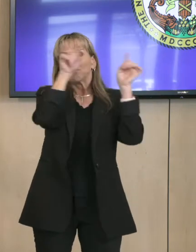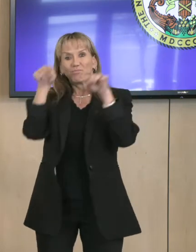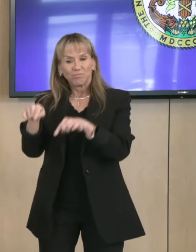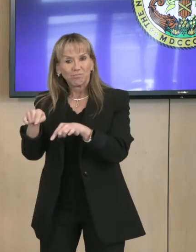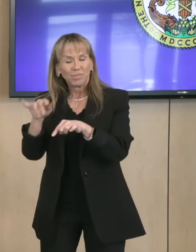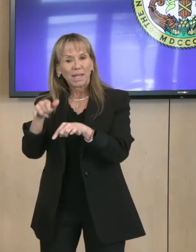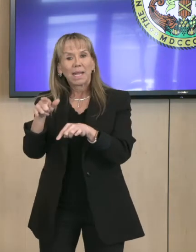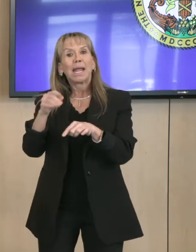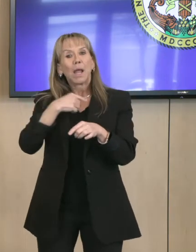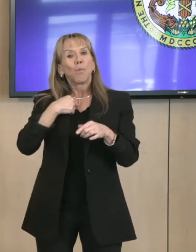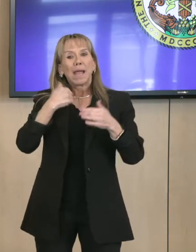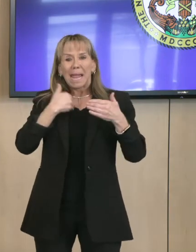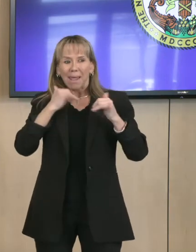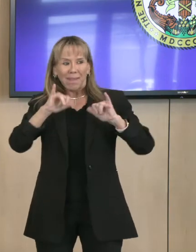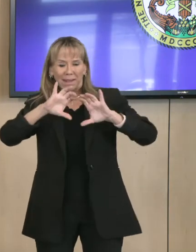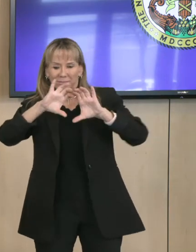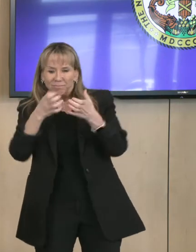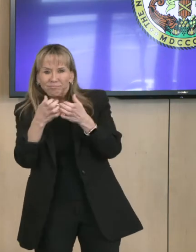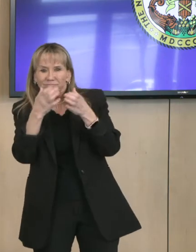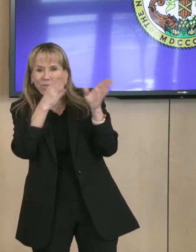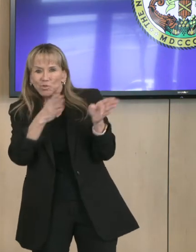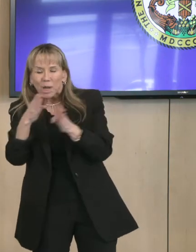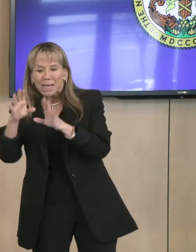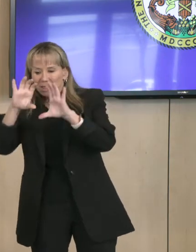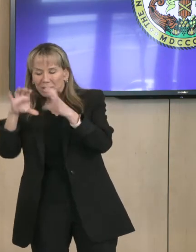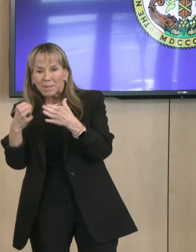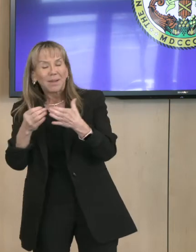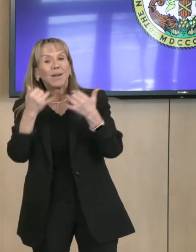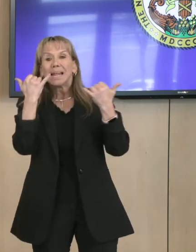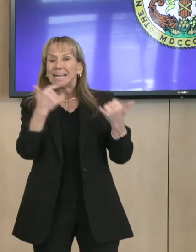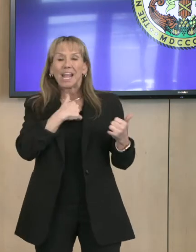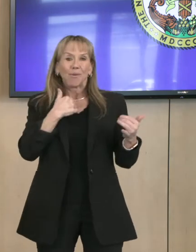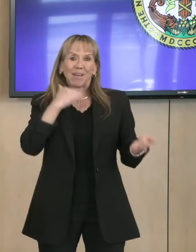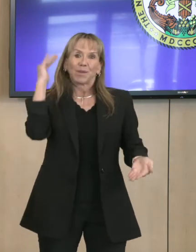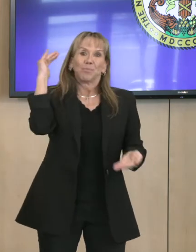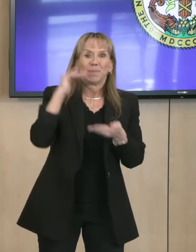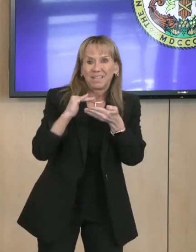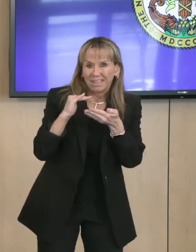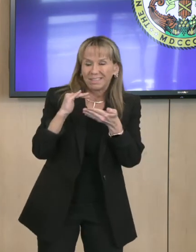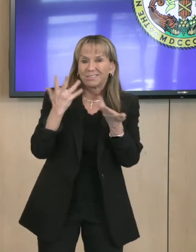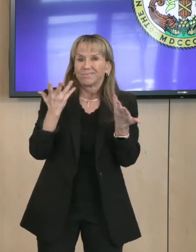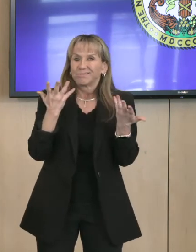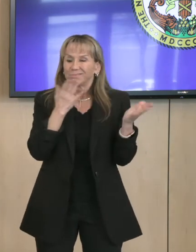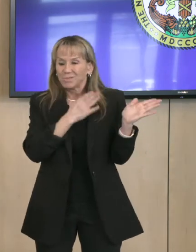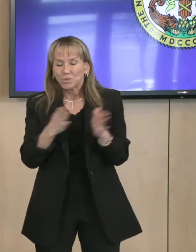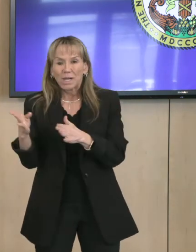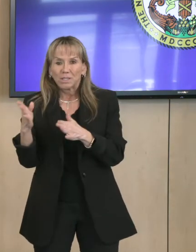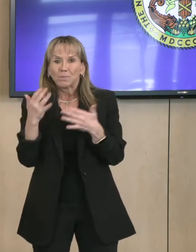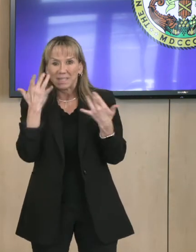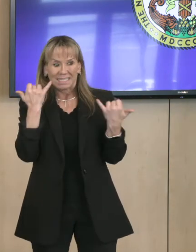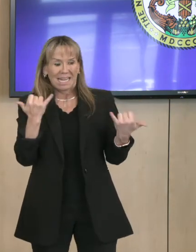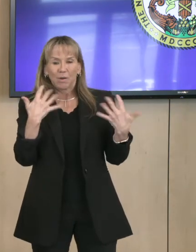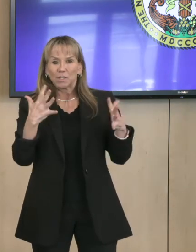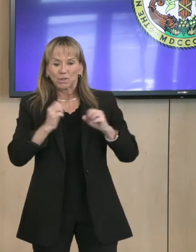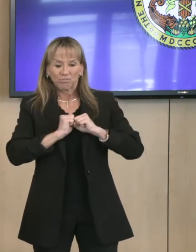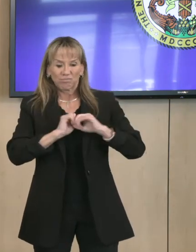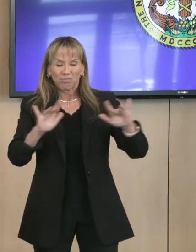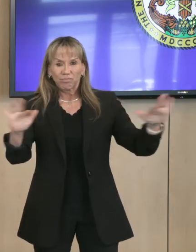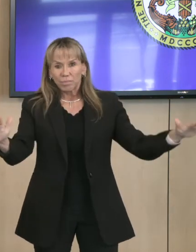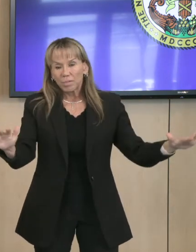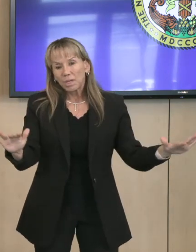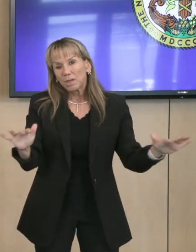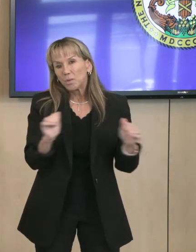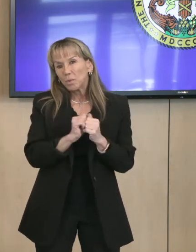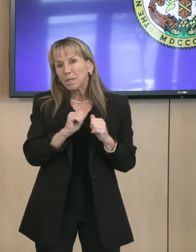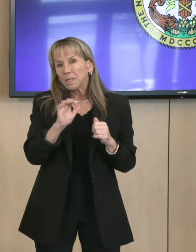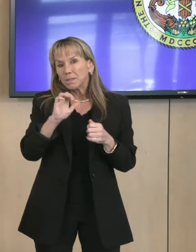had a containment strategy. We have now moved into a mitigation strategy with widespread community transmission of